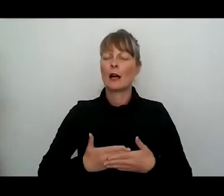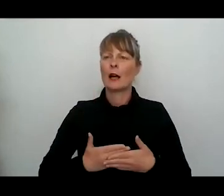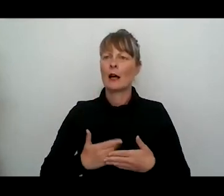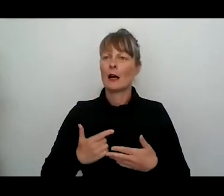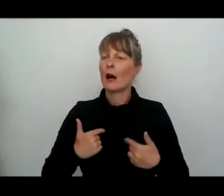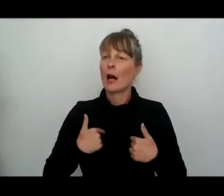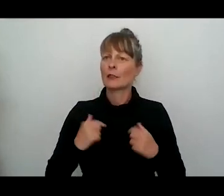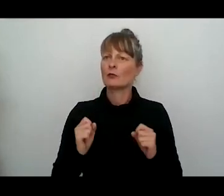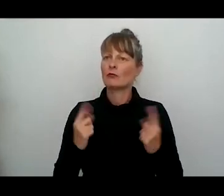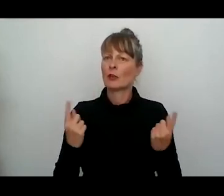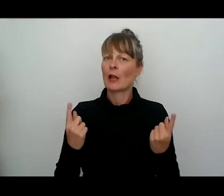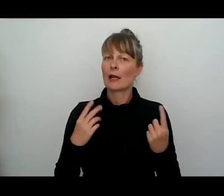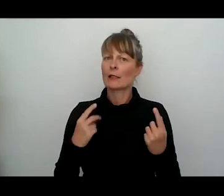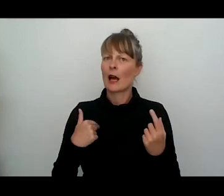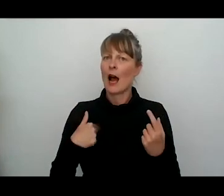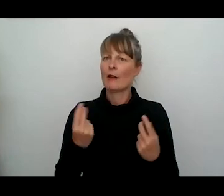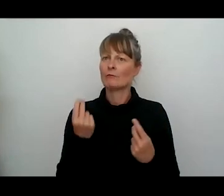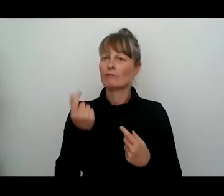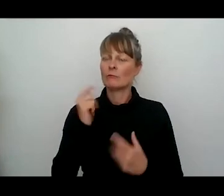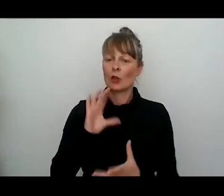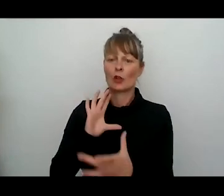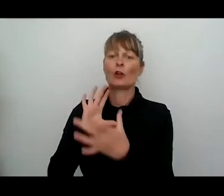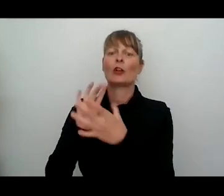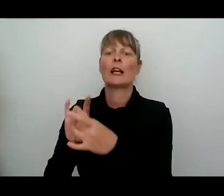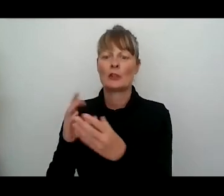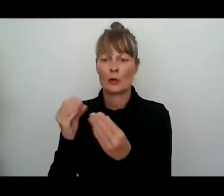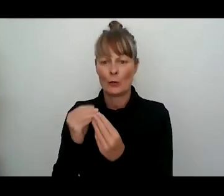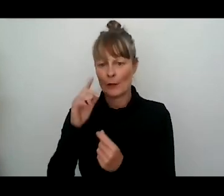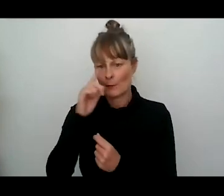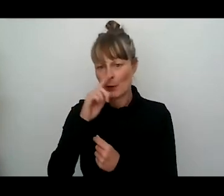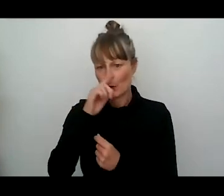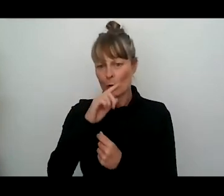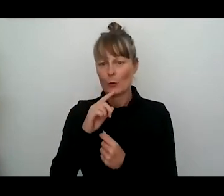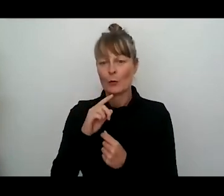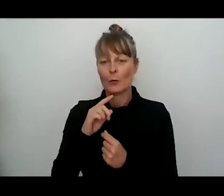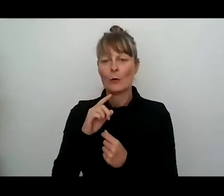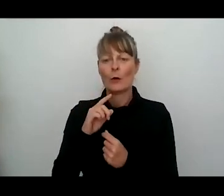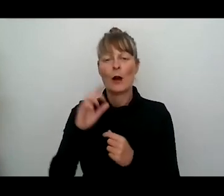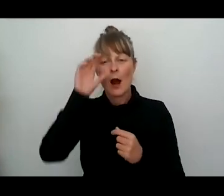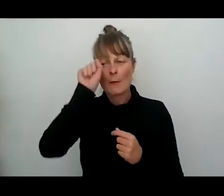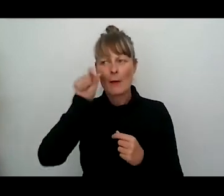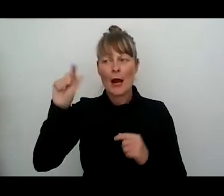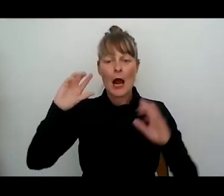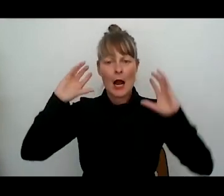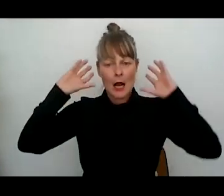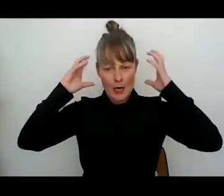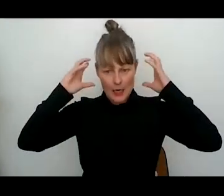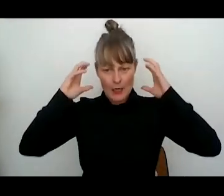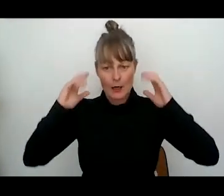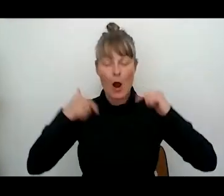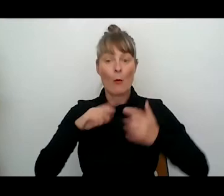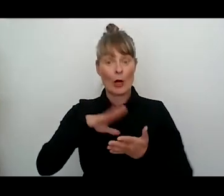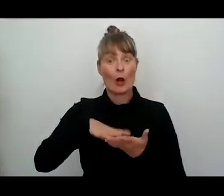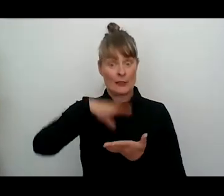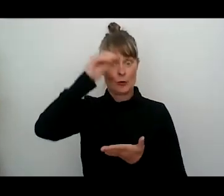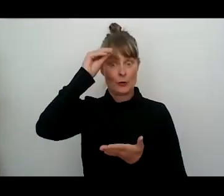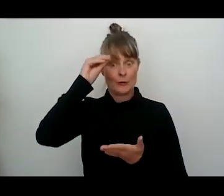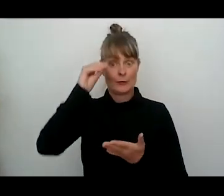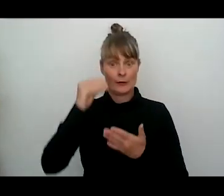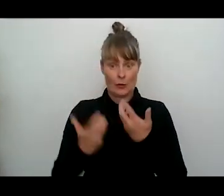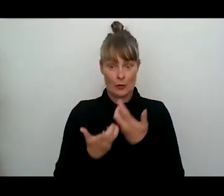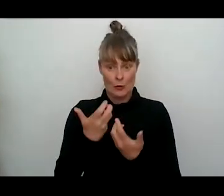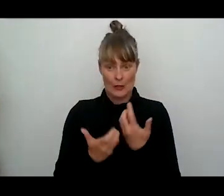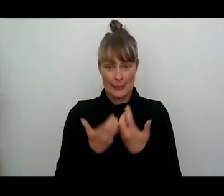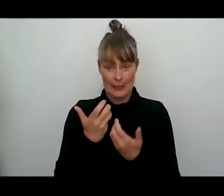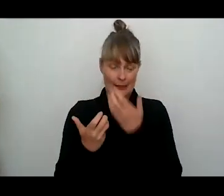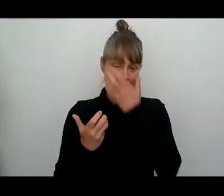without even meaning to. I got into trouble a few times in clinic where my clinician, as a student, clinician would make all these